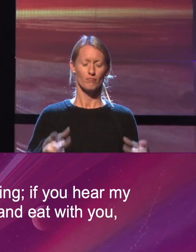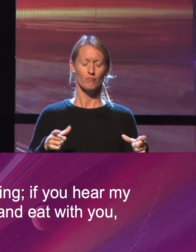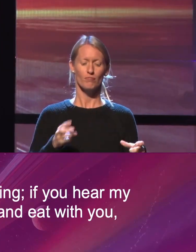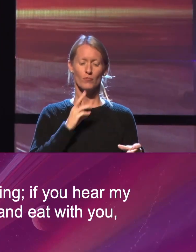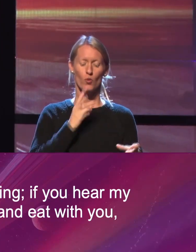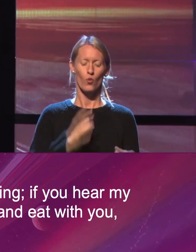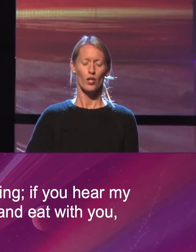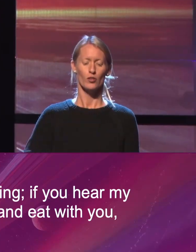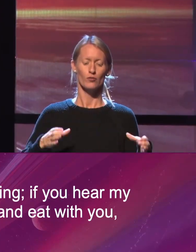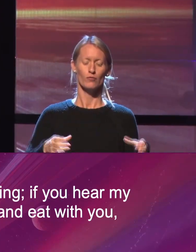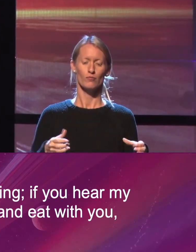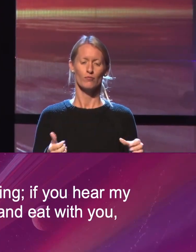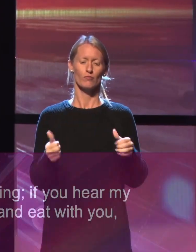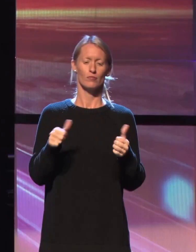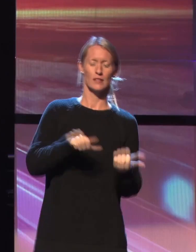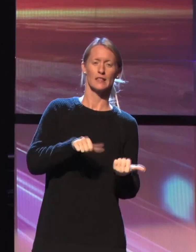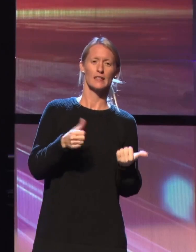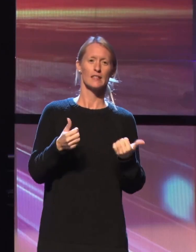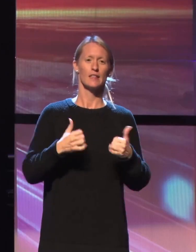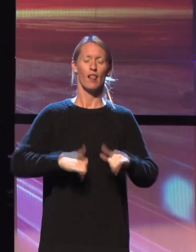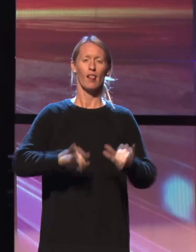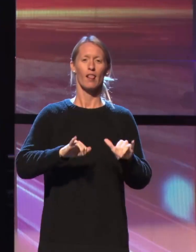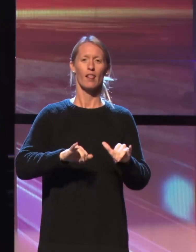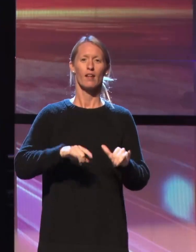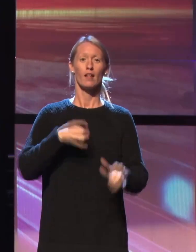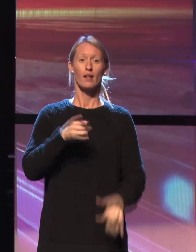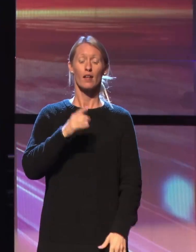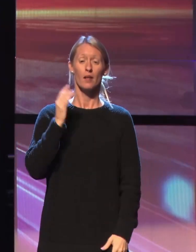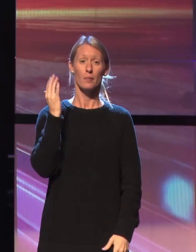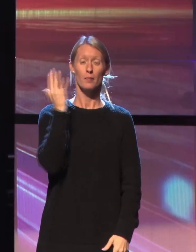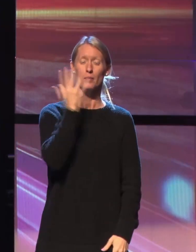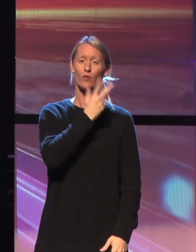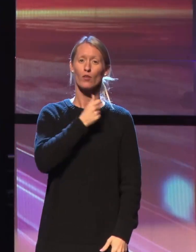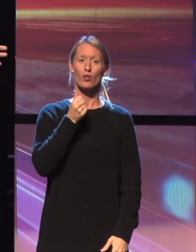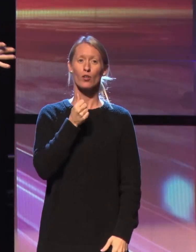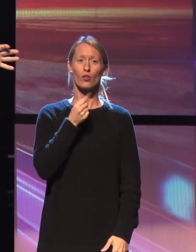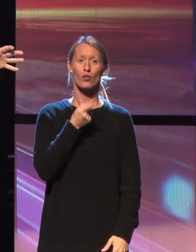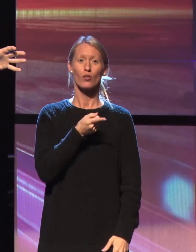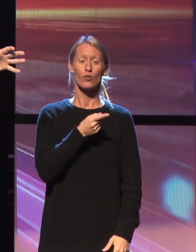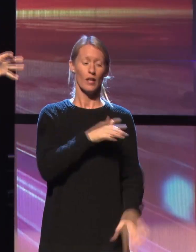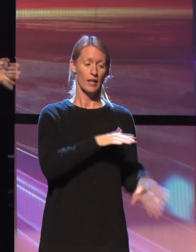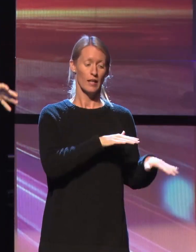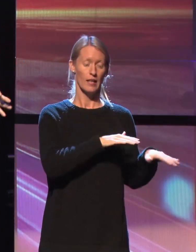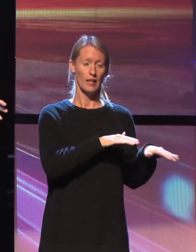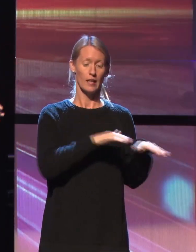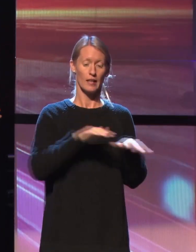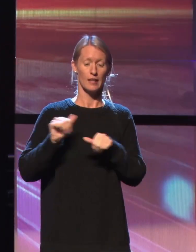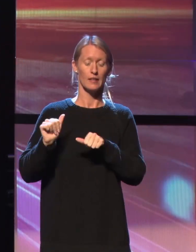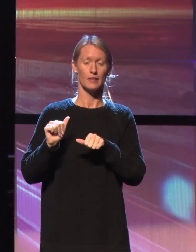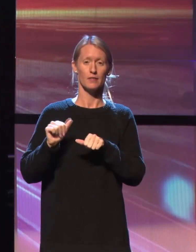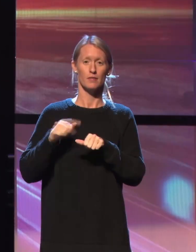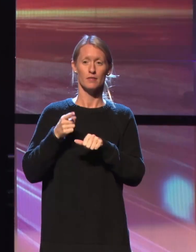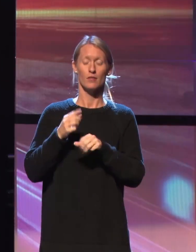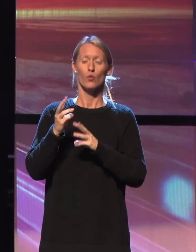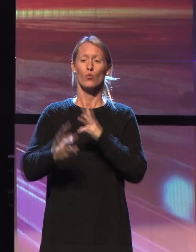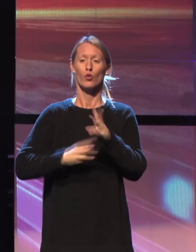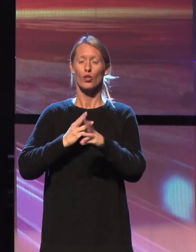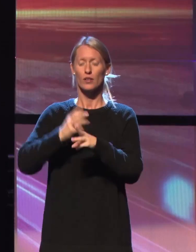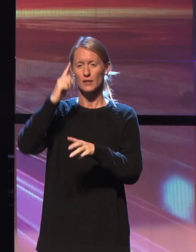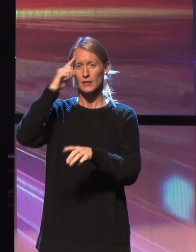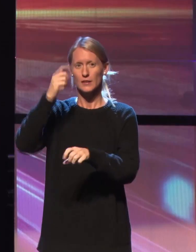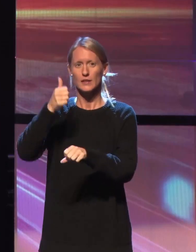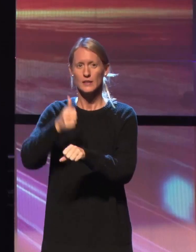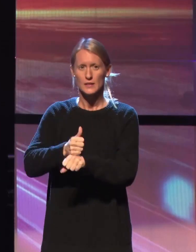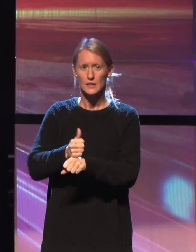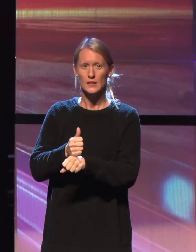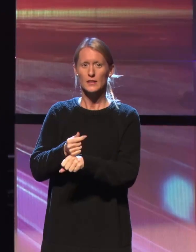beauty of it. It's all the same invitation. We exit one world, we enter another. We leave the world of absolutes. We leave the world of